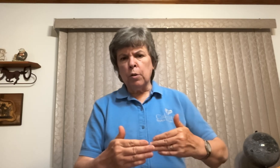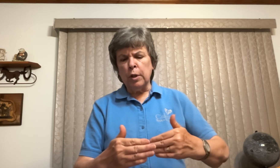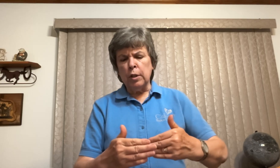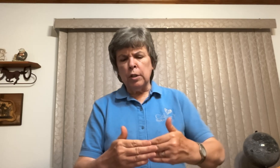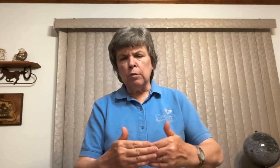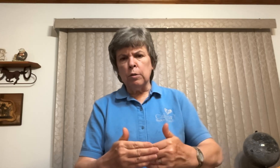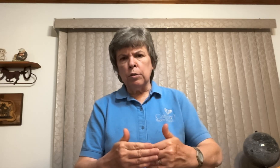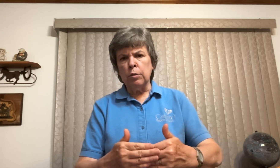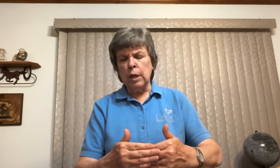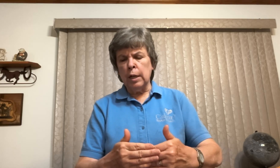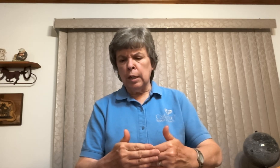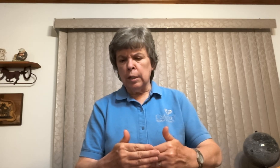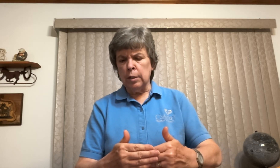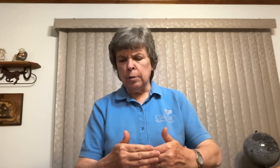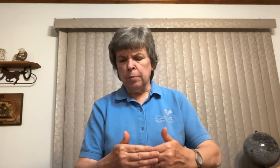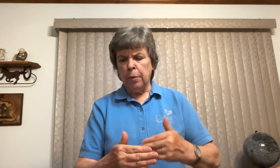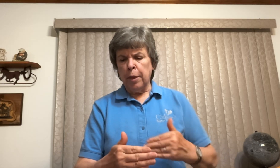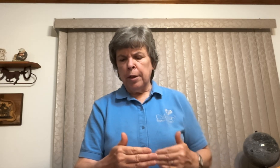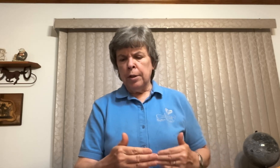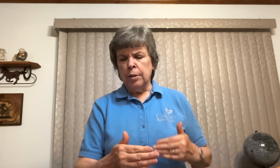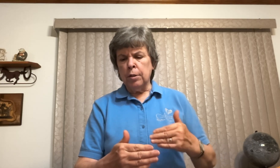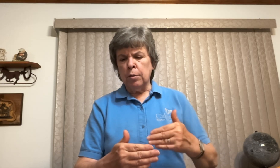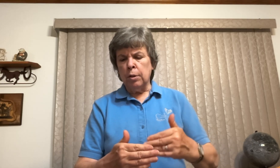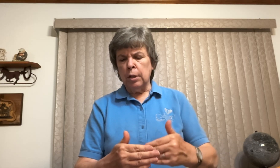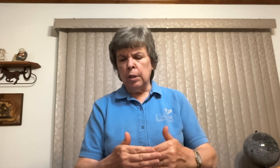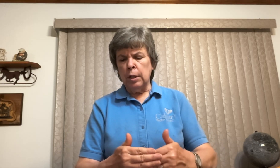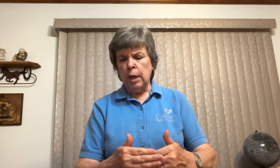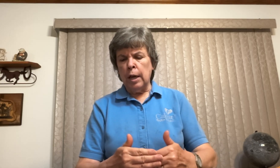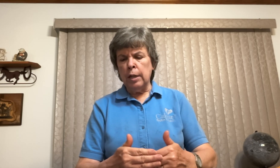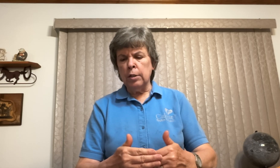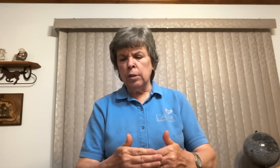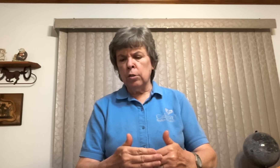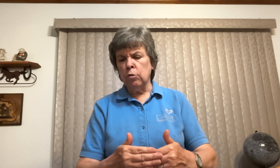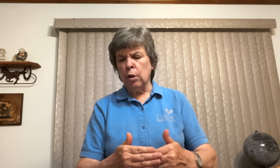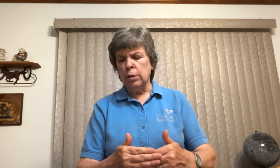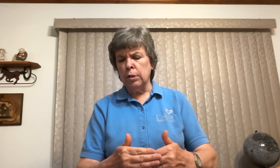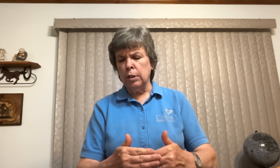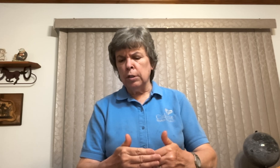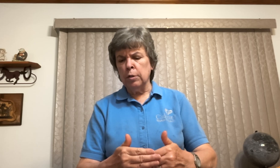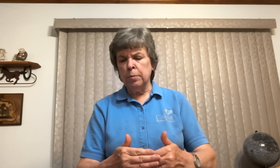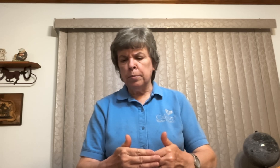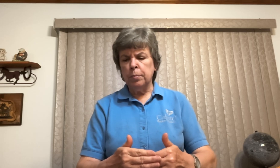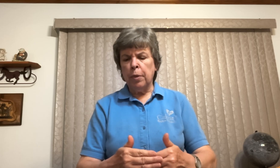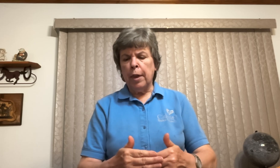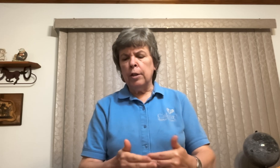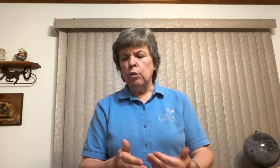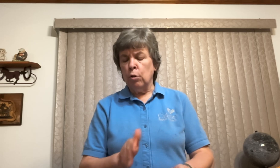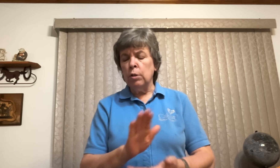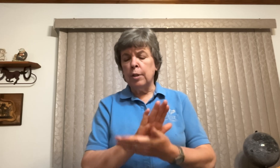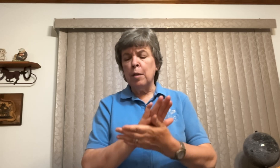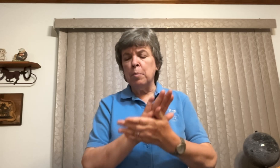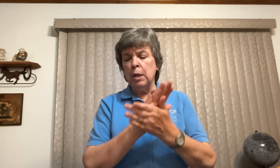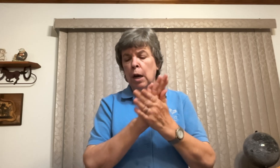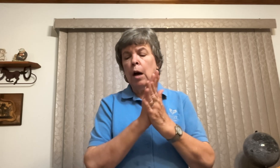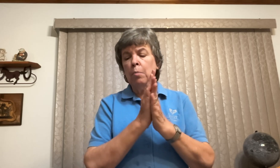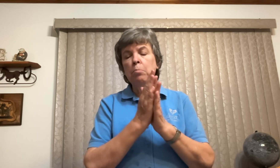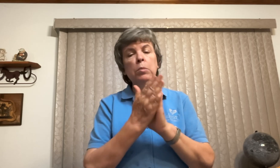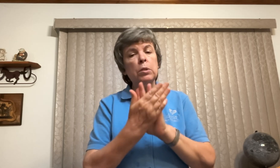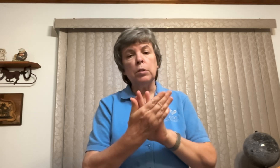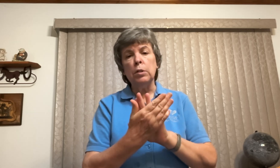going nearer to that hand. So the end draws near. You could say becomes